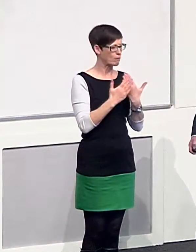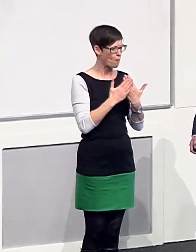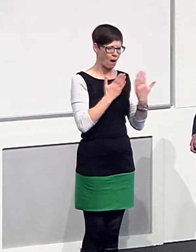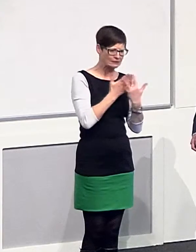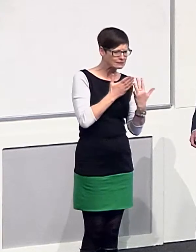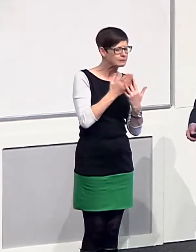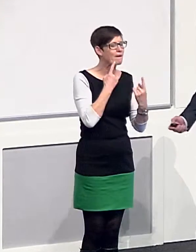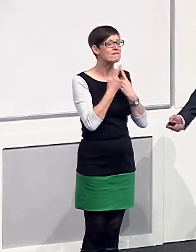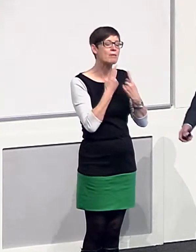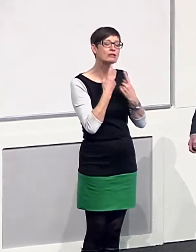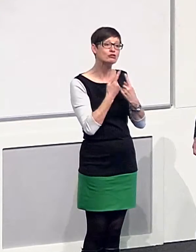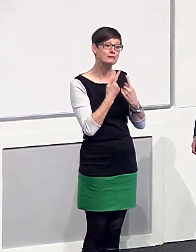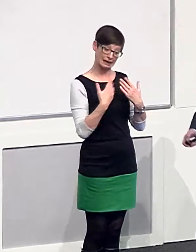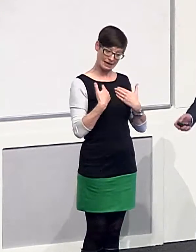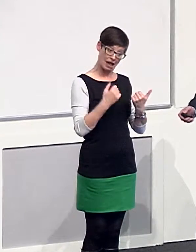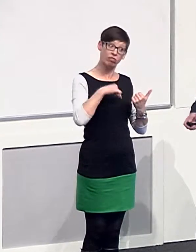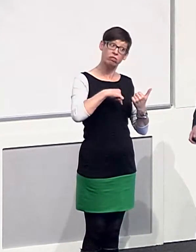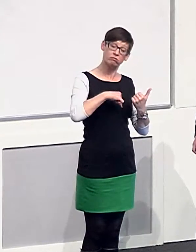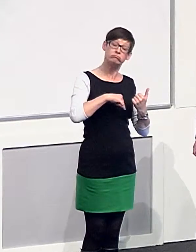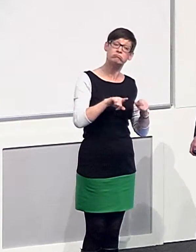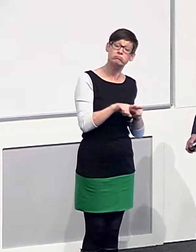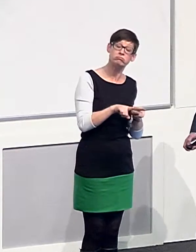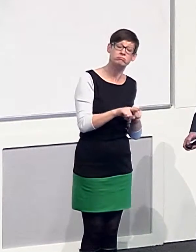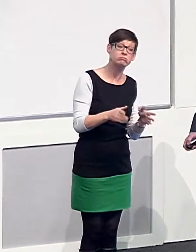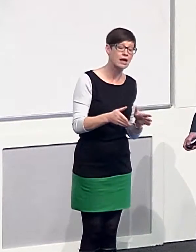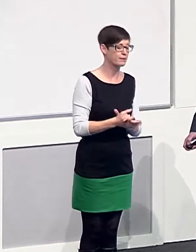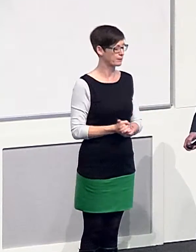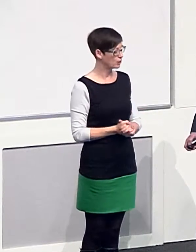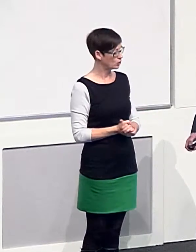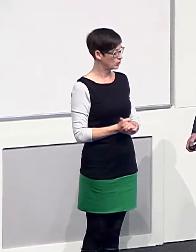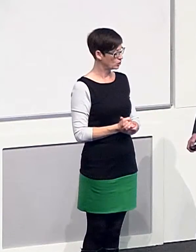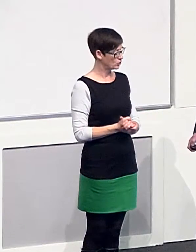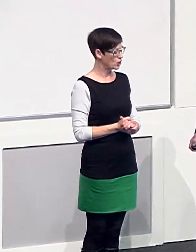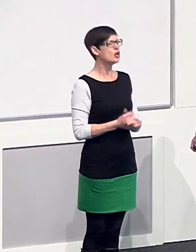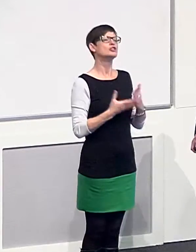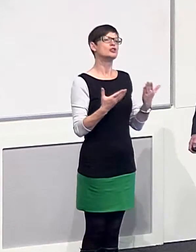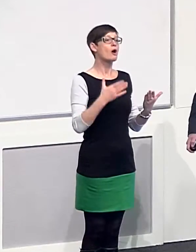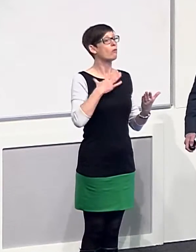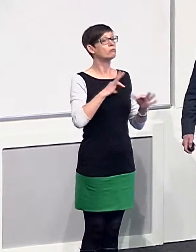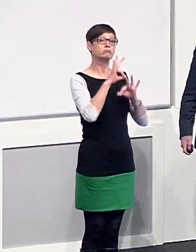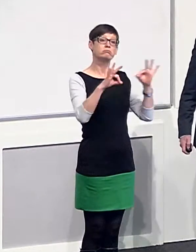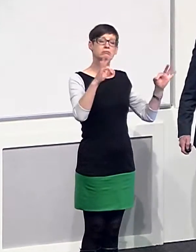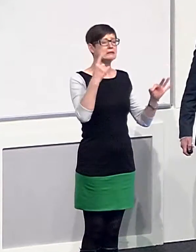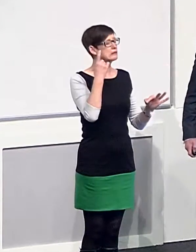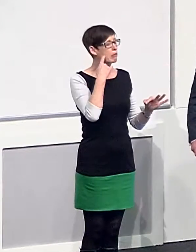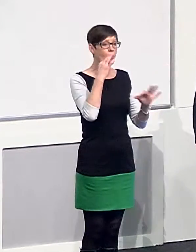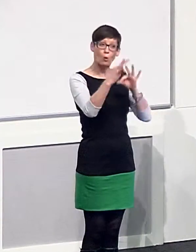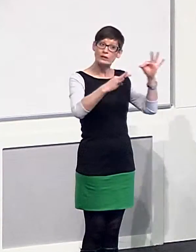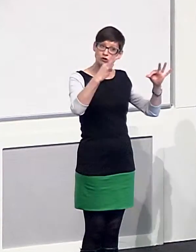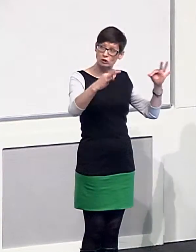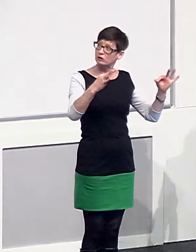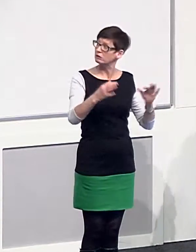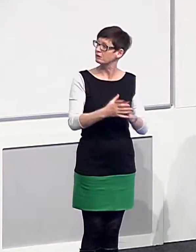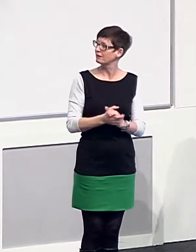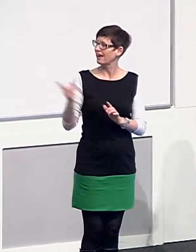information, and actually in health that's applying too. So what I want to start off with is to ask you some relatively simple questions to try and make that point. So if